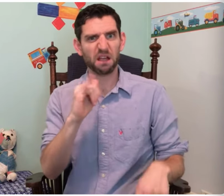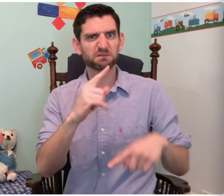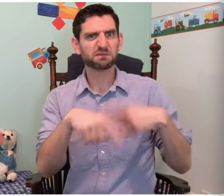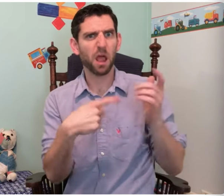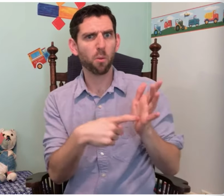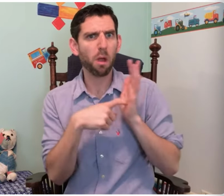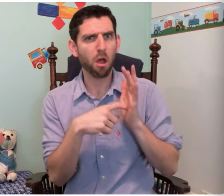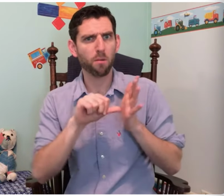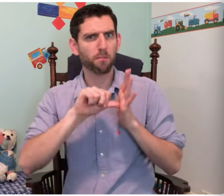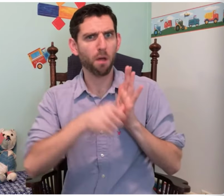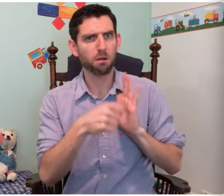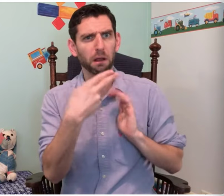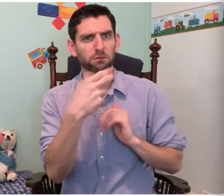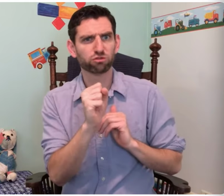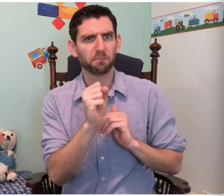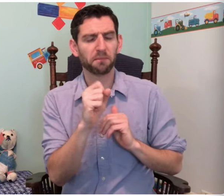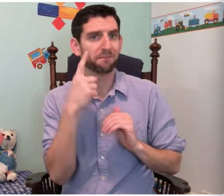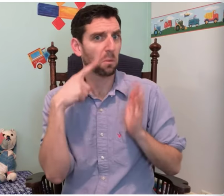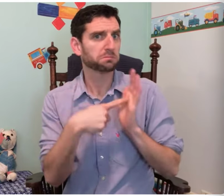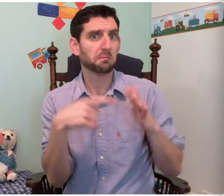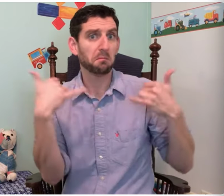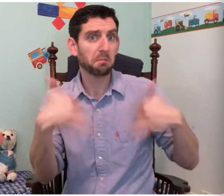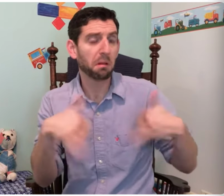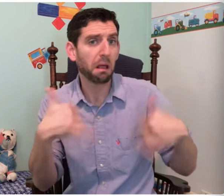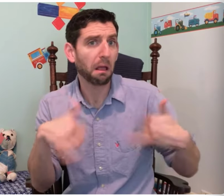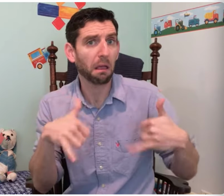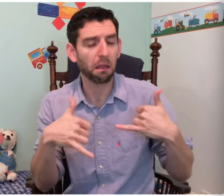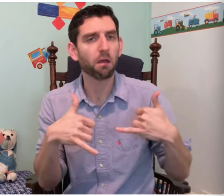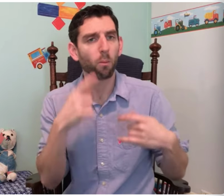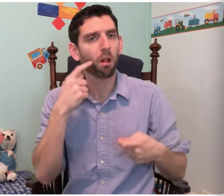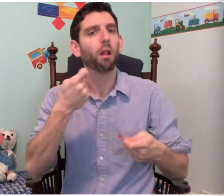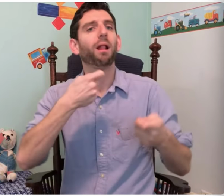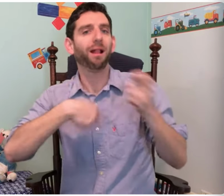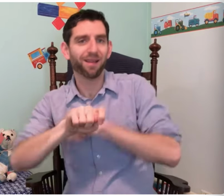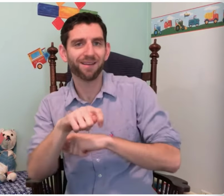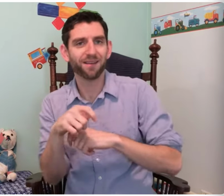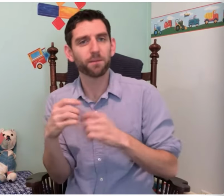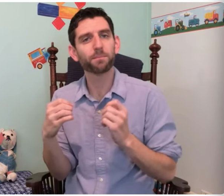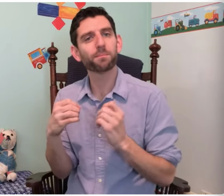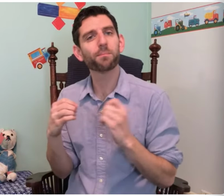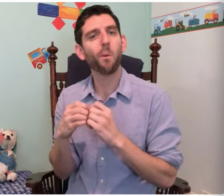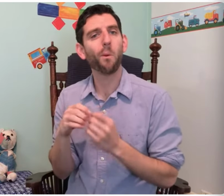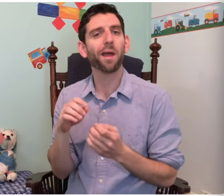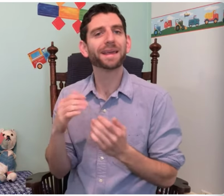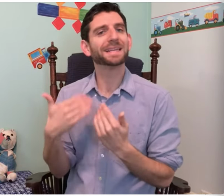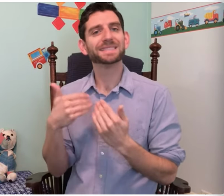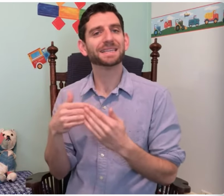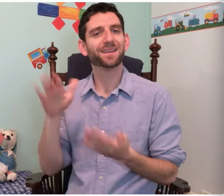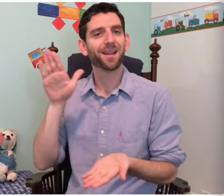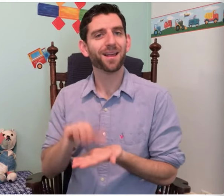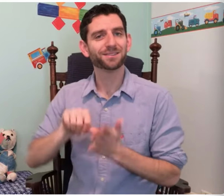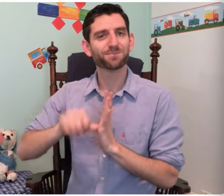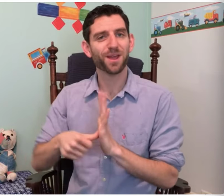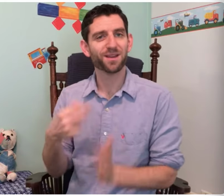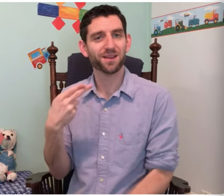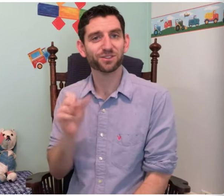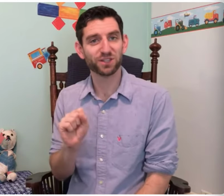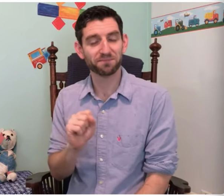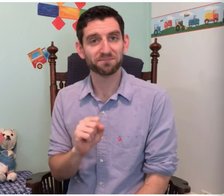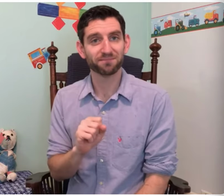Children will often sign a hand shape like play, but they will change it to